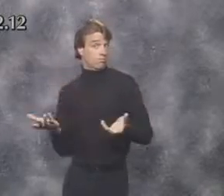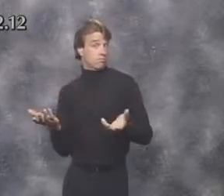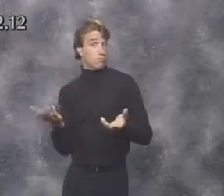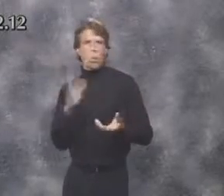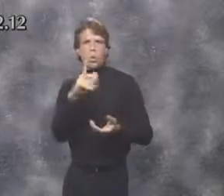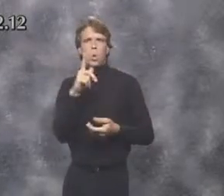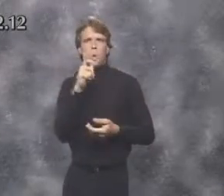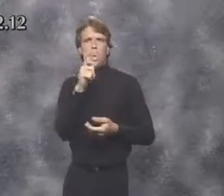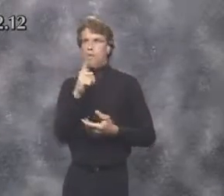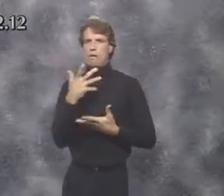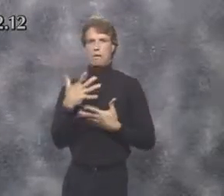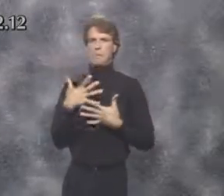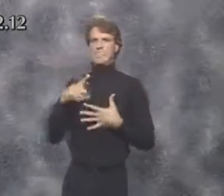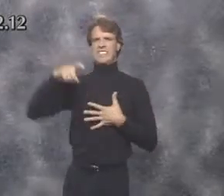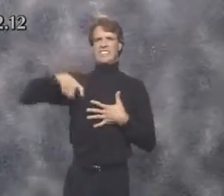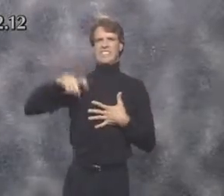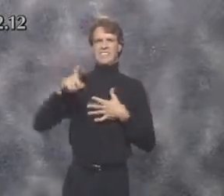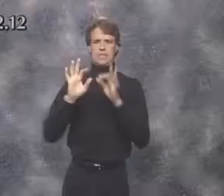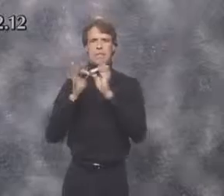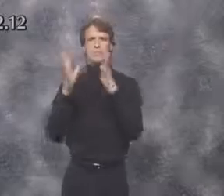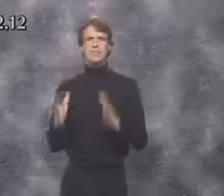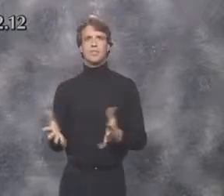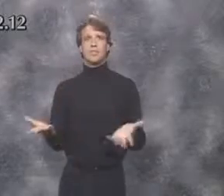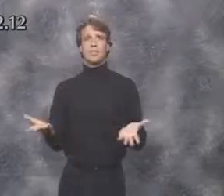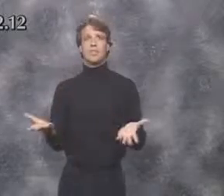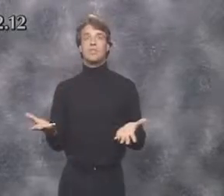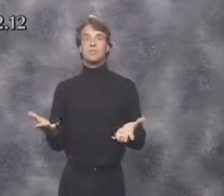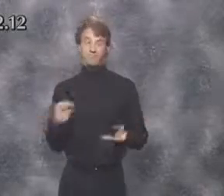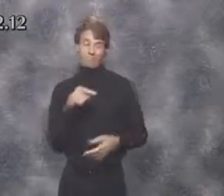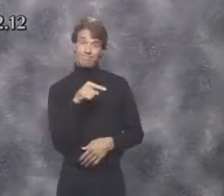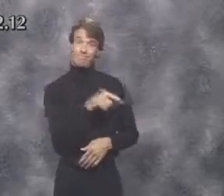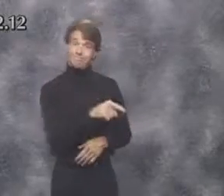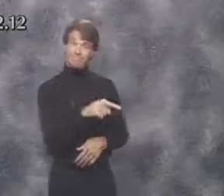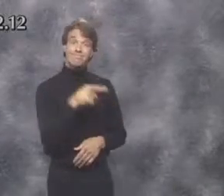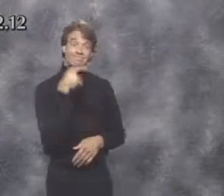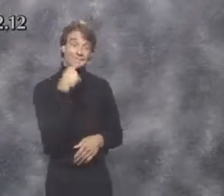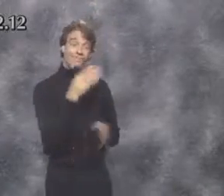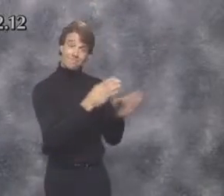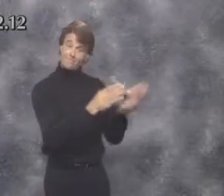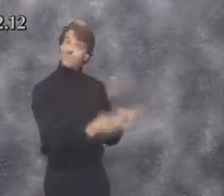handicap? Who needs an interpreter? The hearing person.